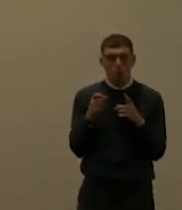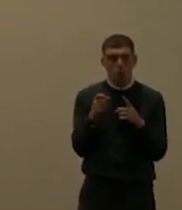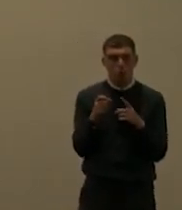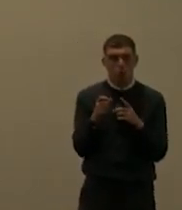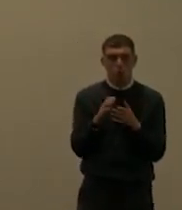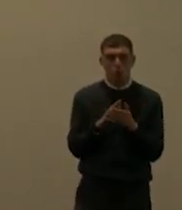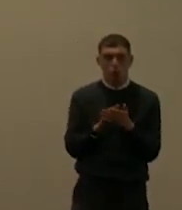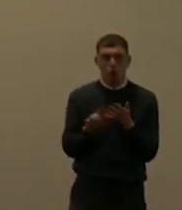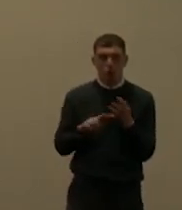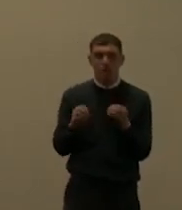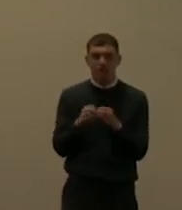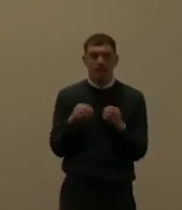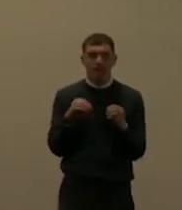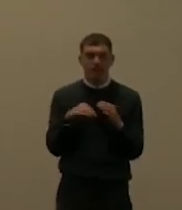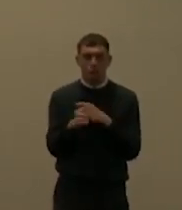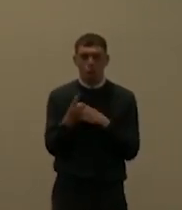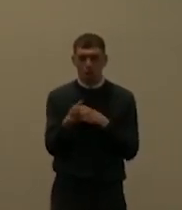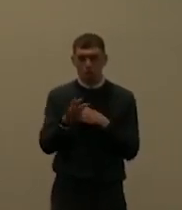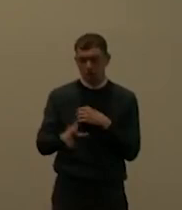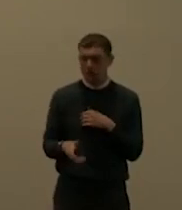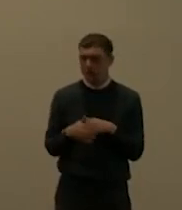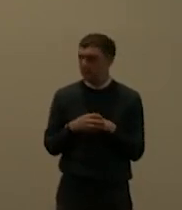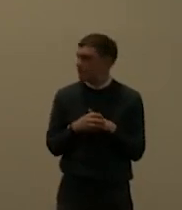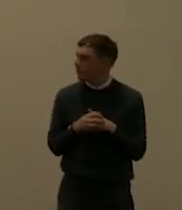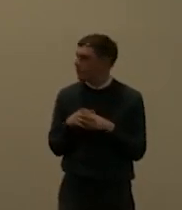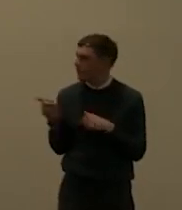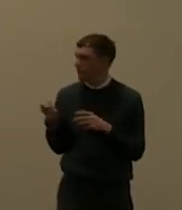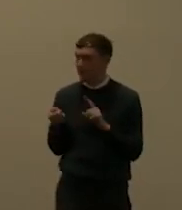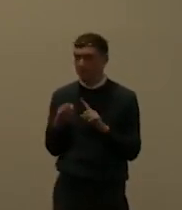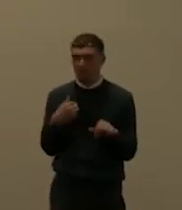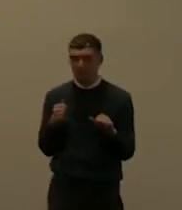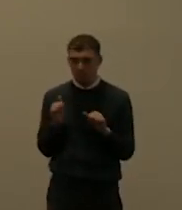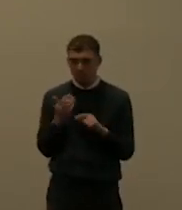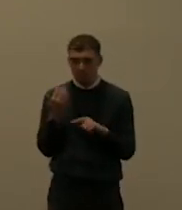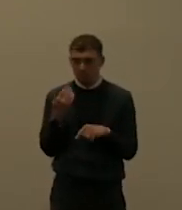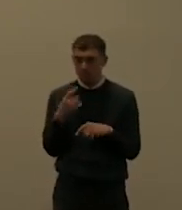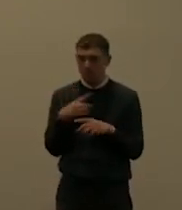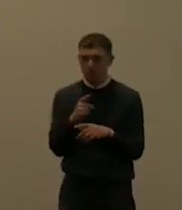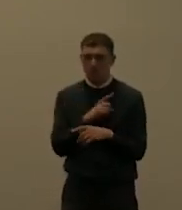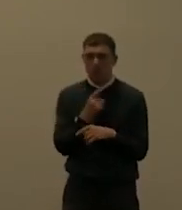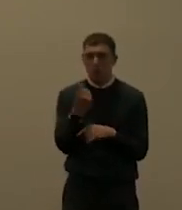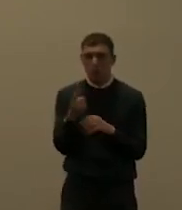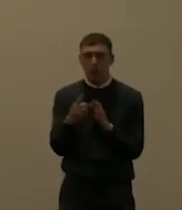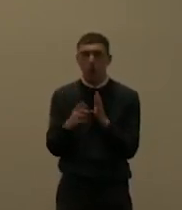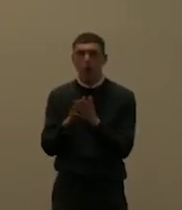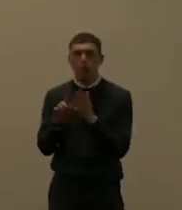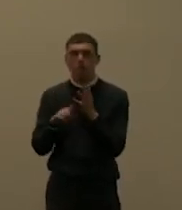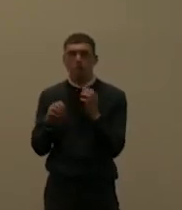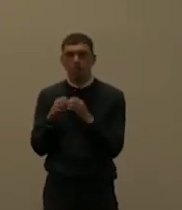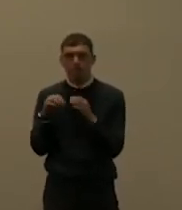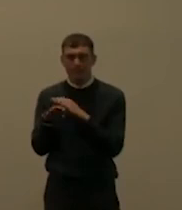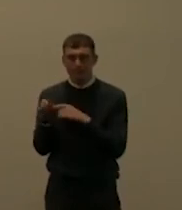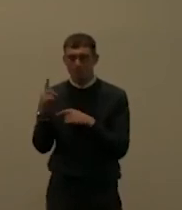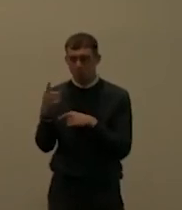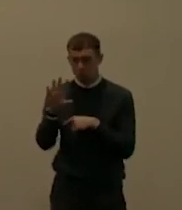region? That's a good question. I don't have an answer for this because in the past I only provisioned one virtual WAN hub in one region. It's enough